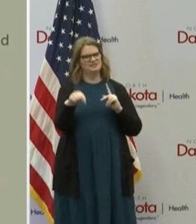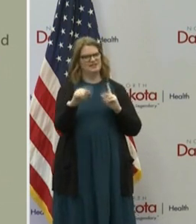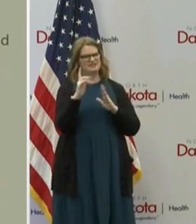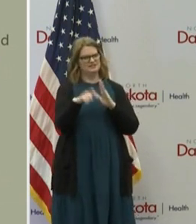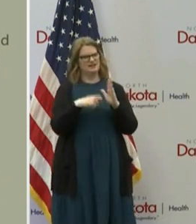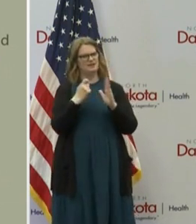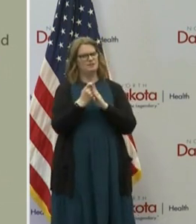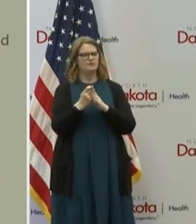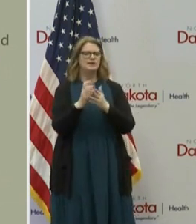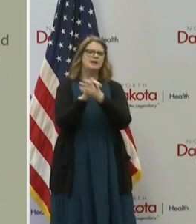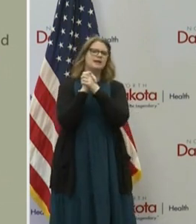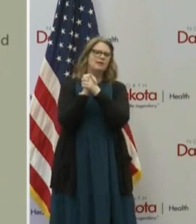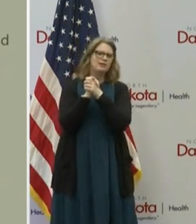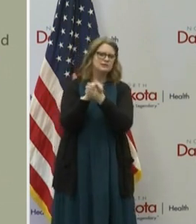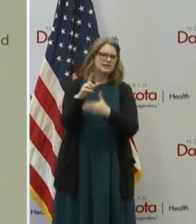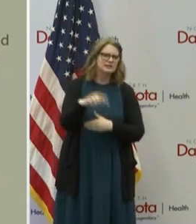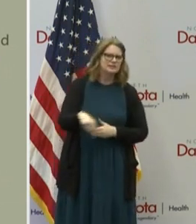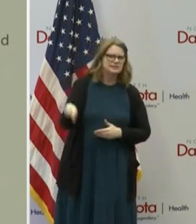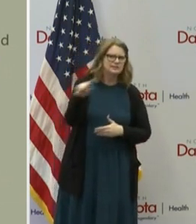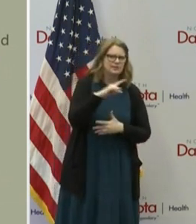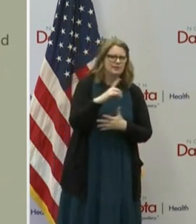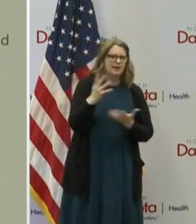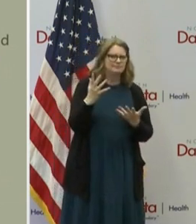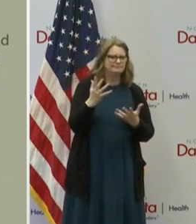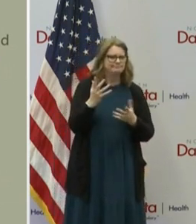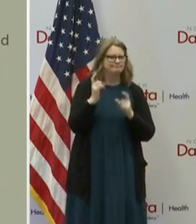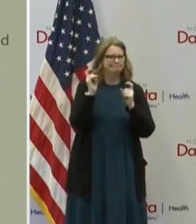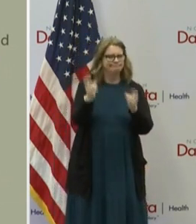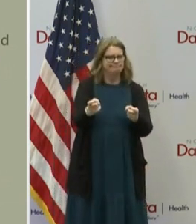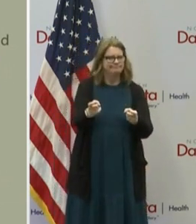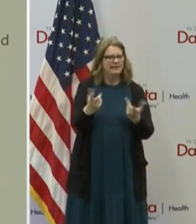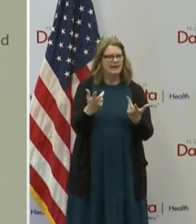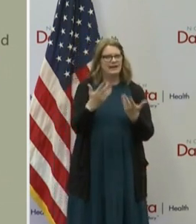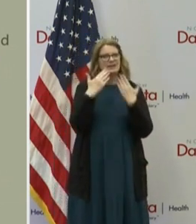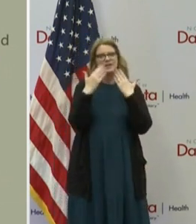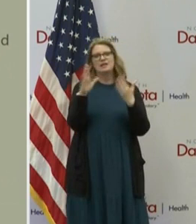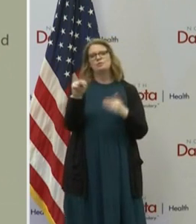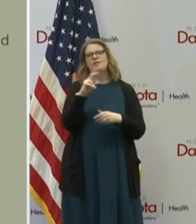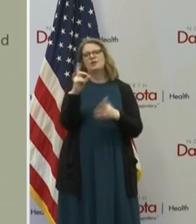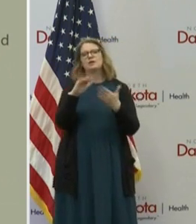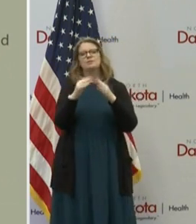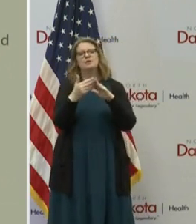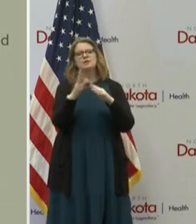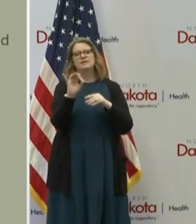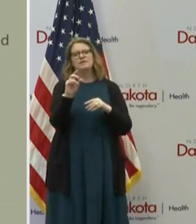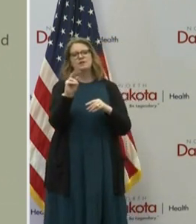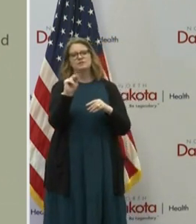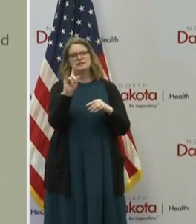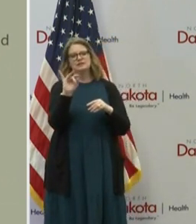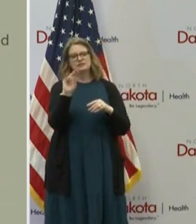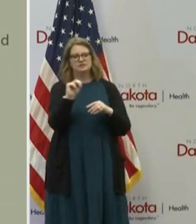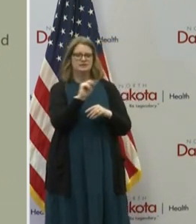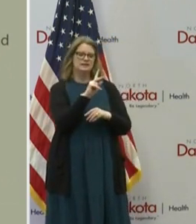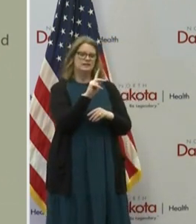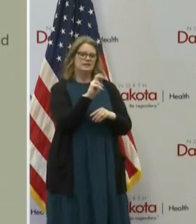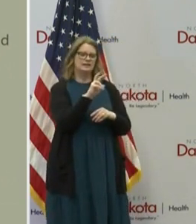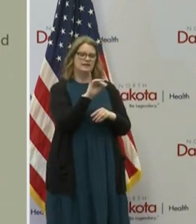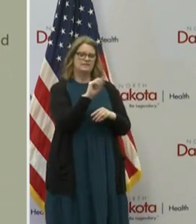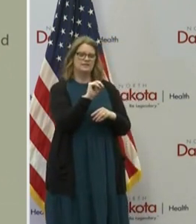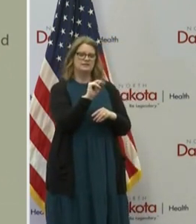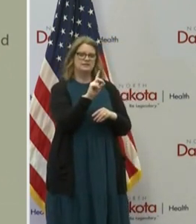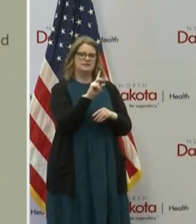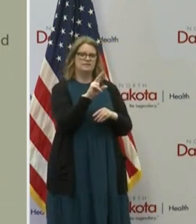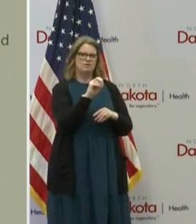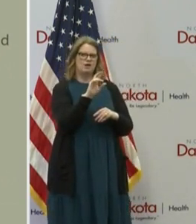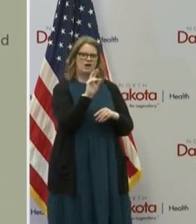times. Congratulations on receiving the grant. And we also want to thank the North Dakota Community Foundation CEO Kevin Dworak, who spoke